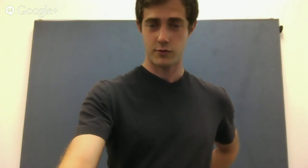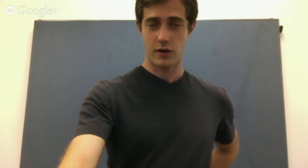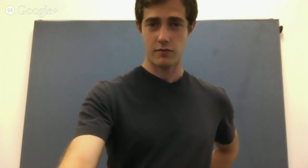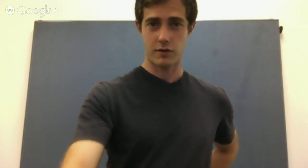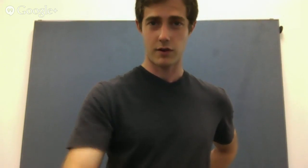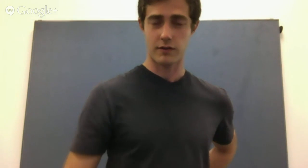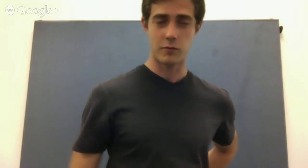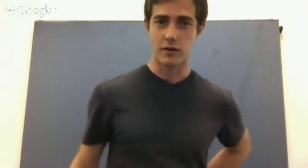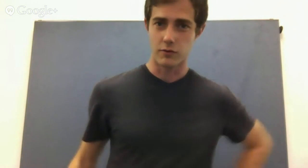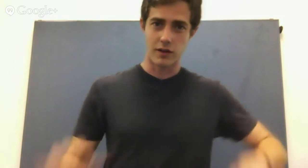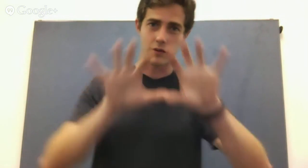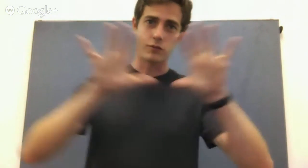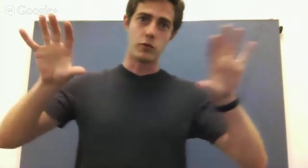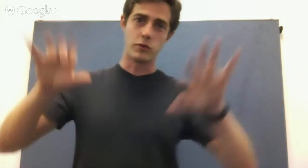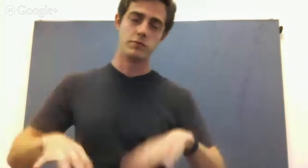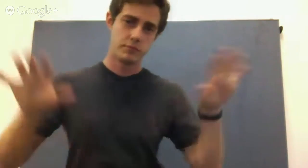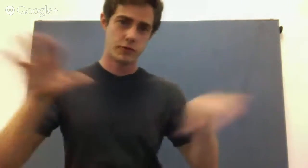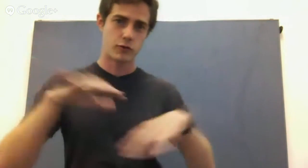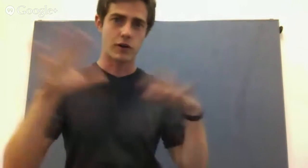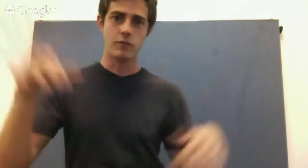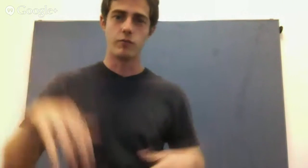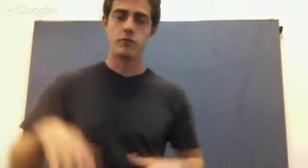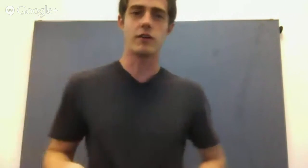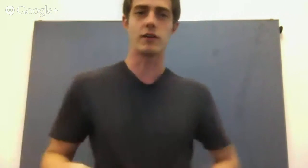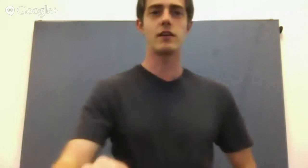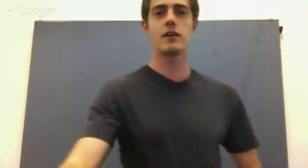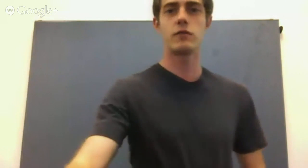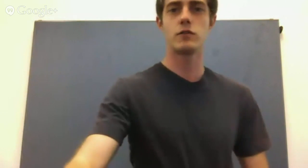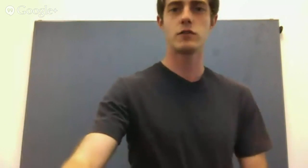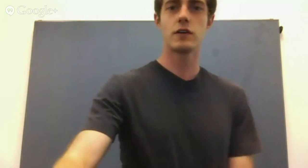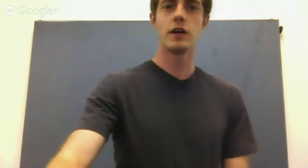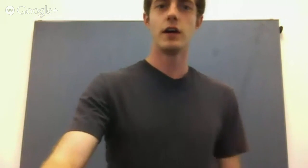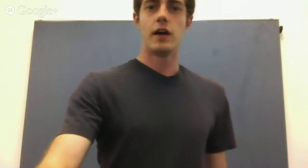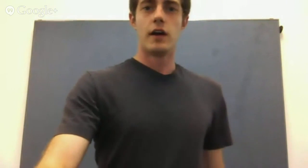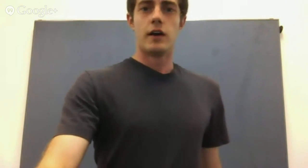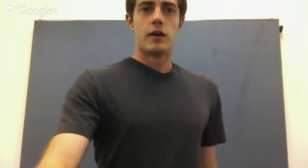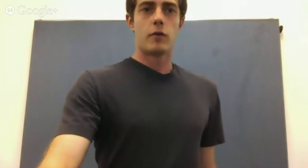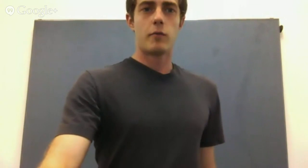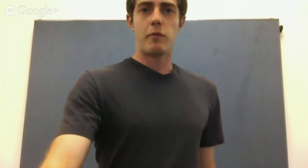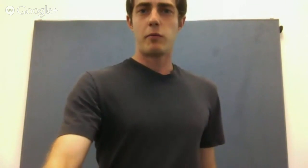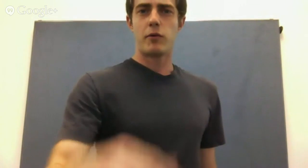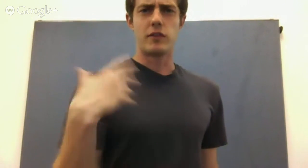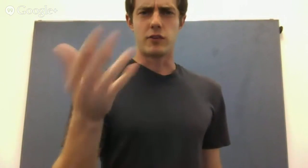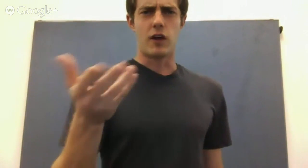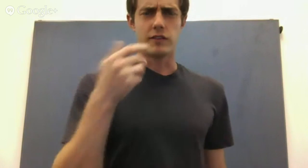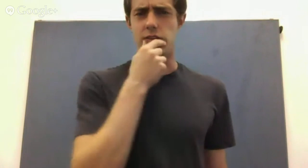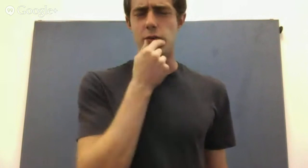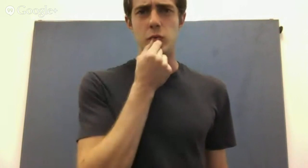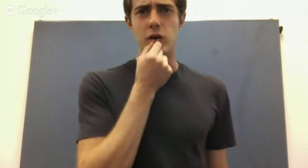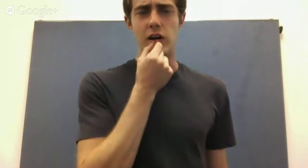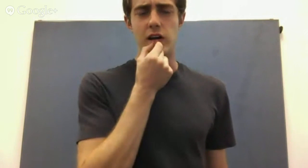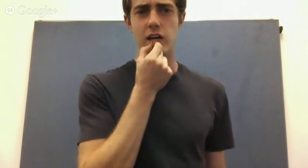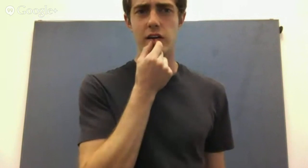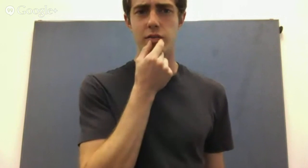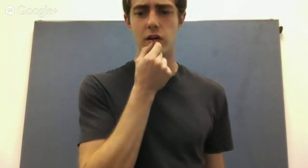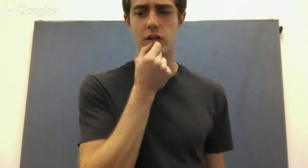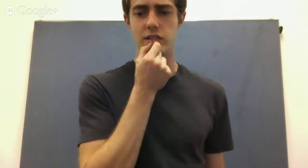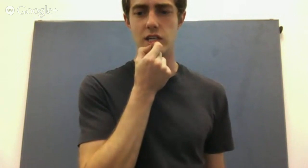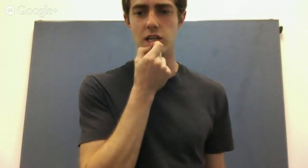to figure out some way to do like a dual screen sharing thing in the future, or maybe put these glosses up somewhere for y'all to see. I